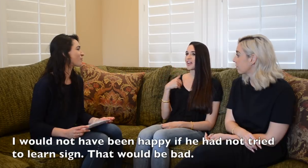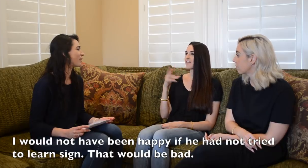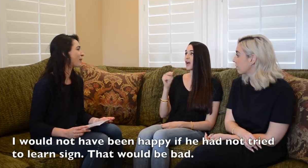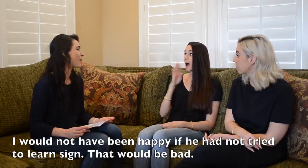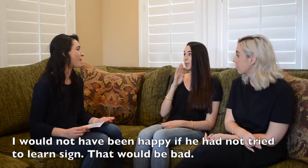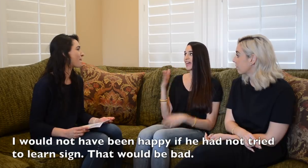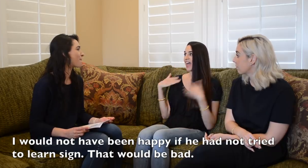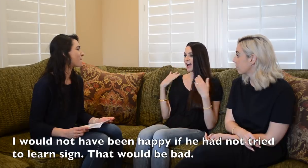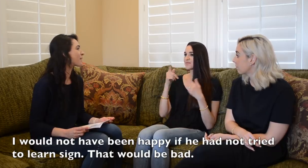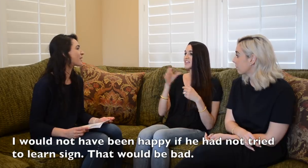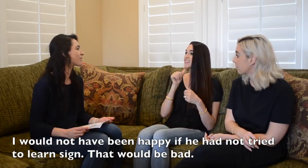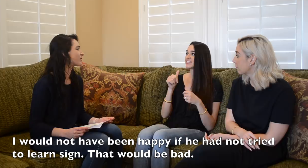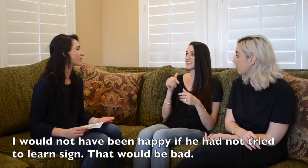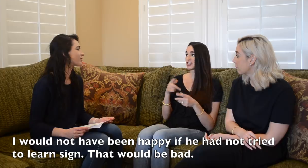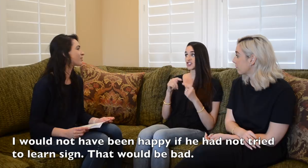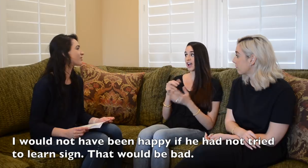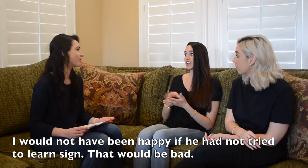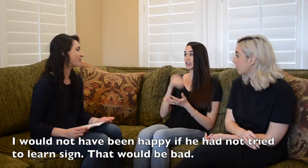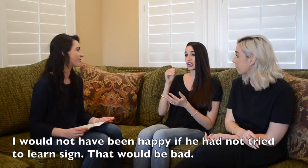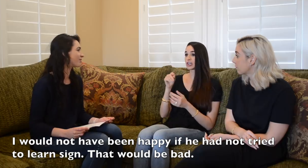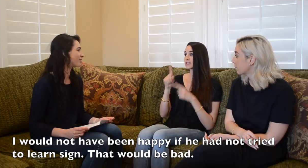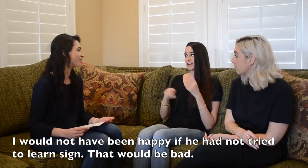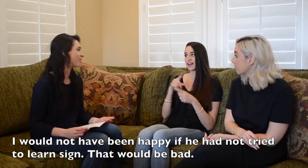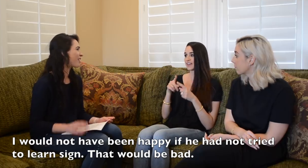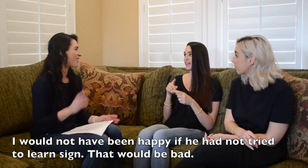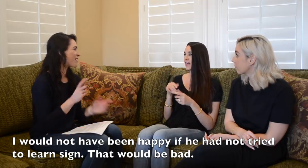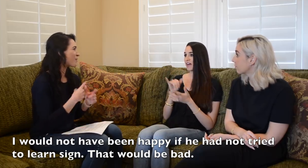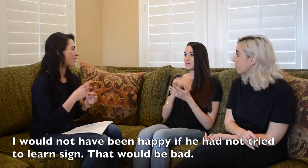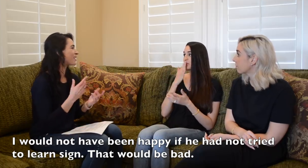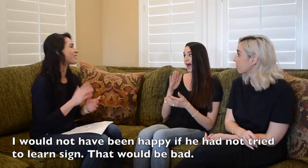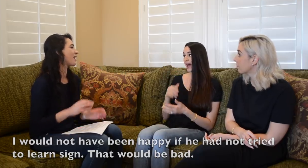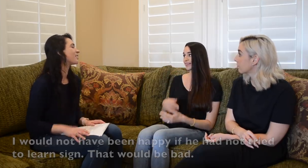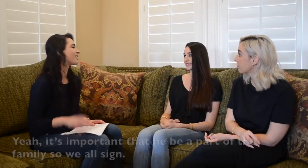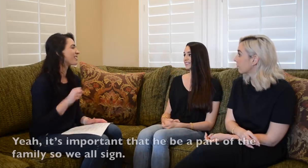have not been happy if he didn't try to learn sign. That would be bad.